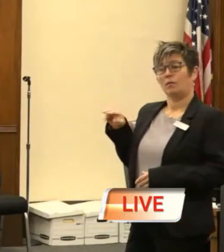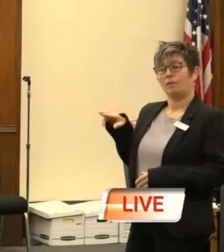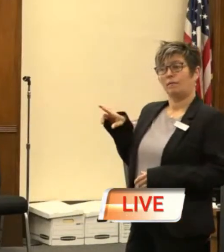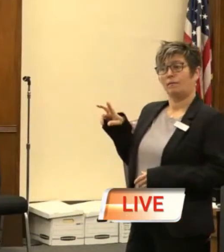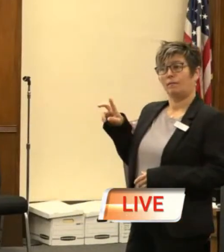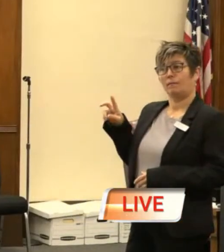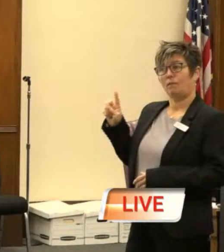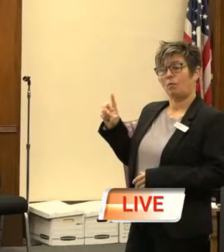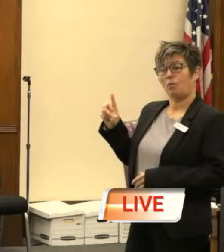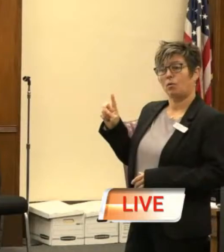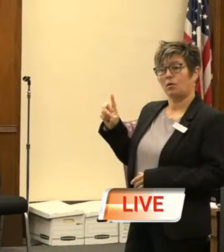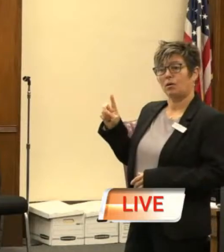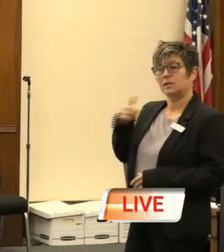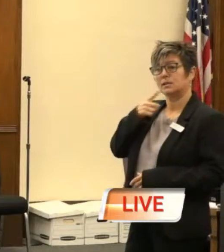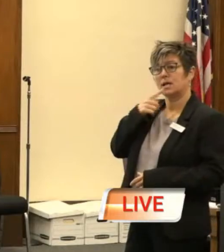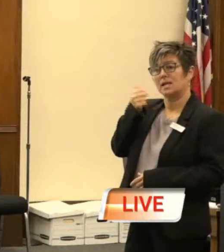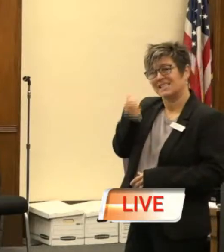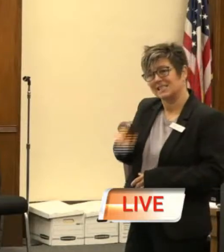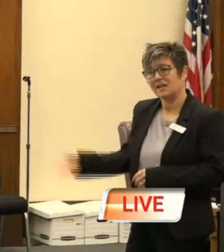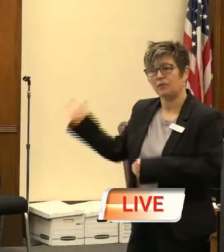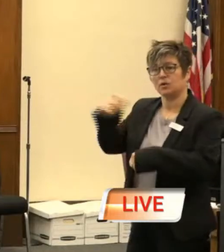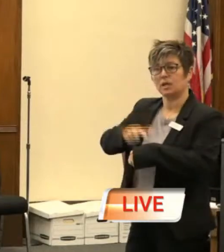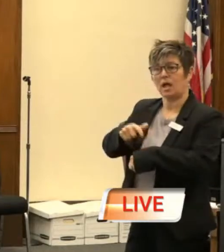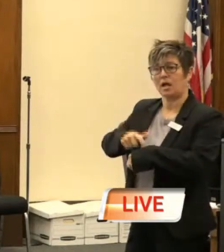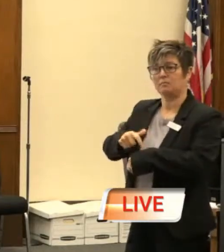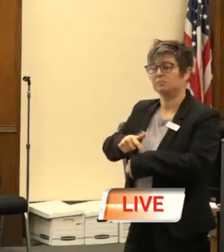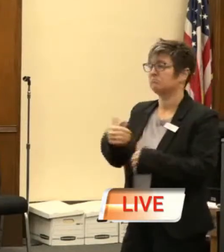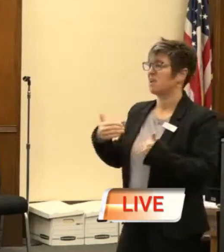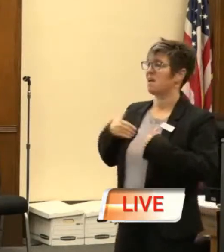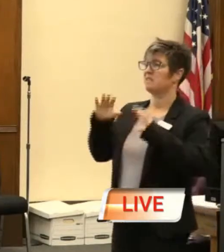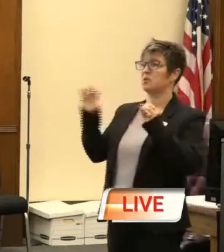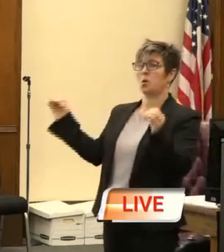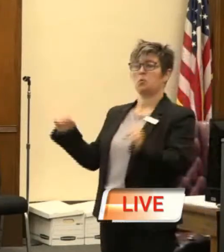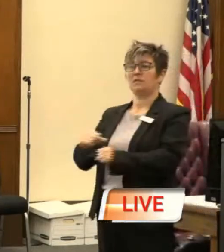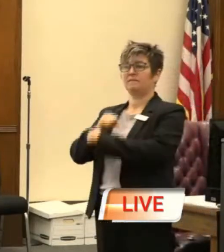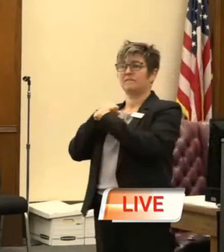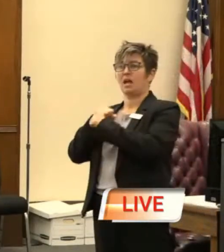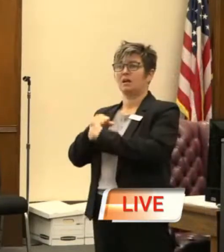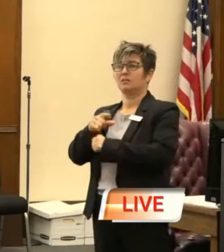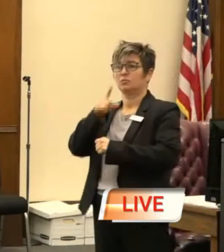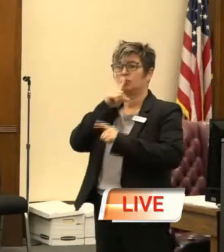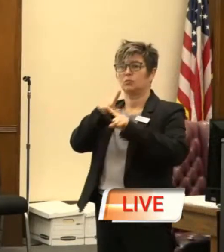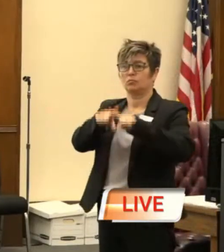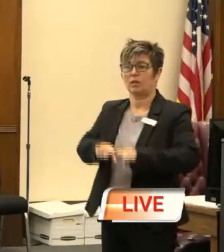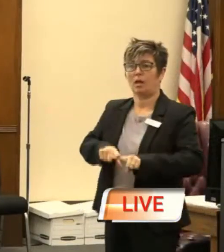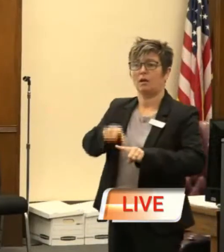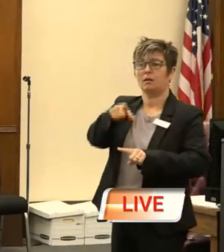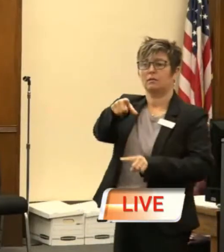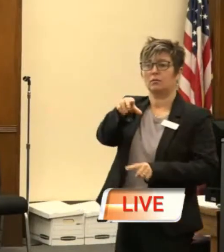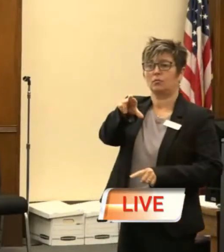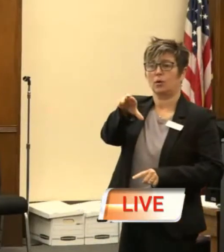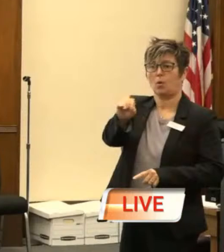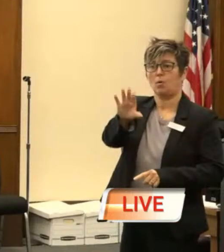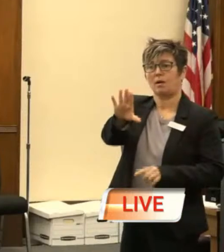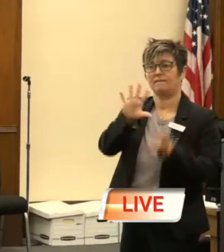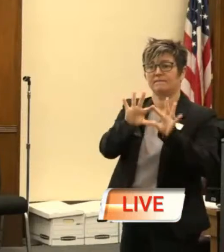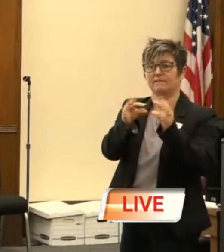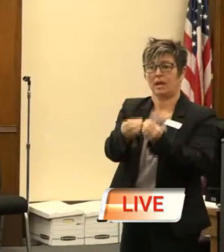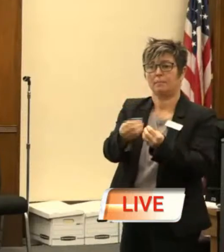have a defense, and he was really looking to Mr. Harris and to Mr. Harris's family for